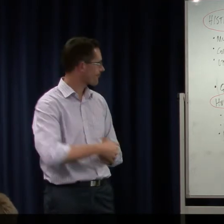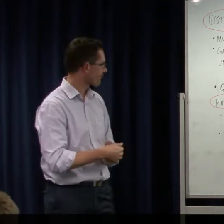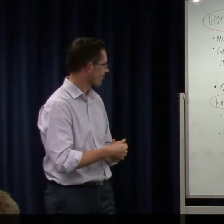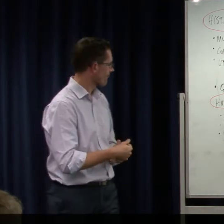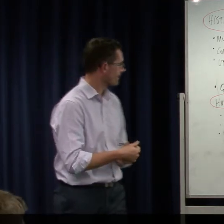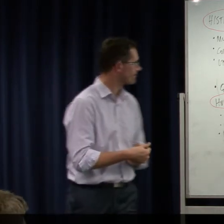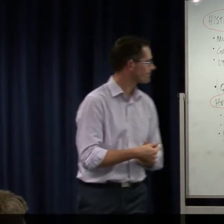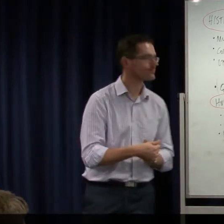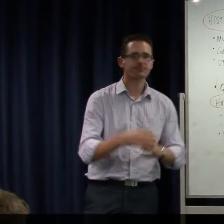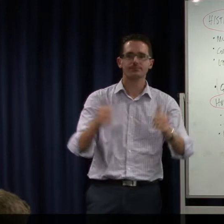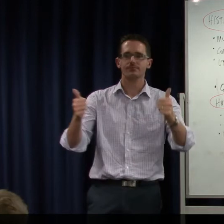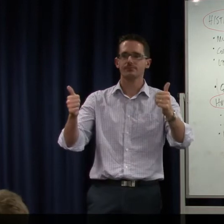Okay, great.